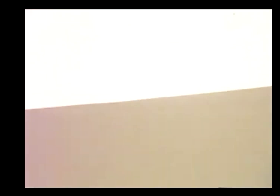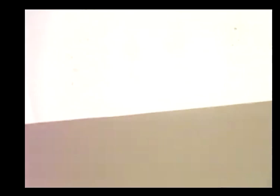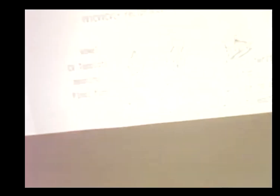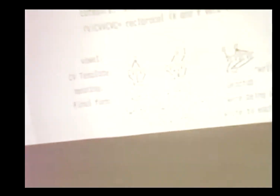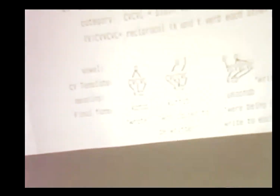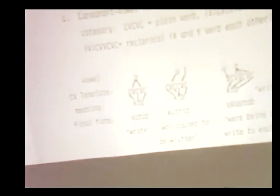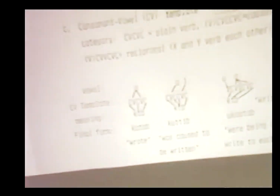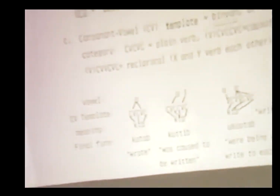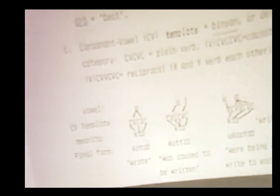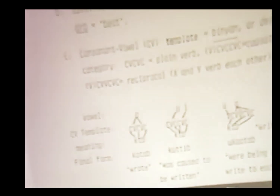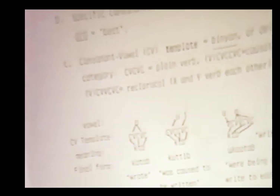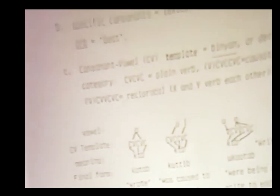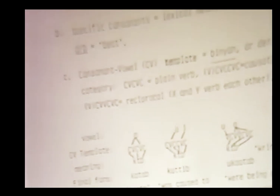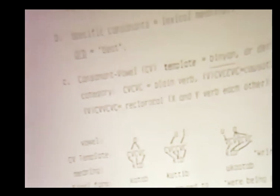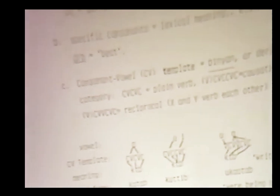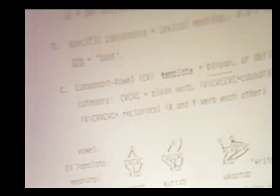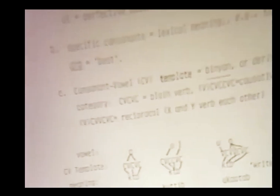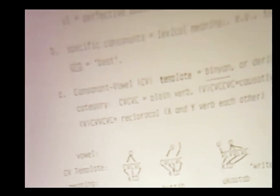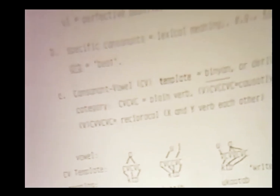You don't want to look at that now, right?